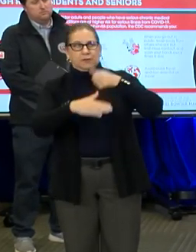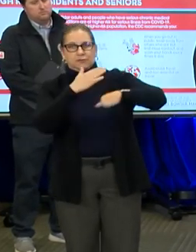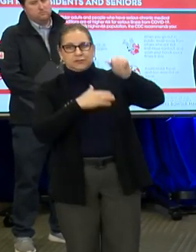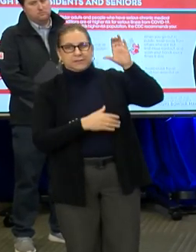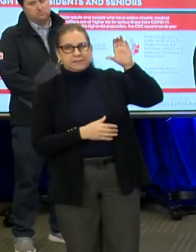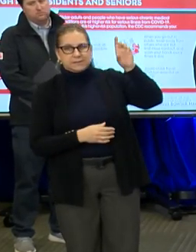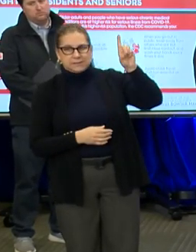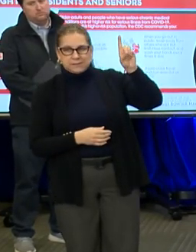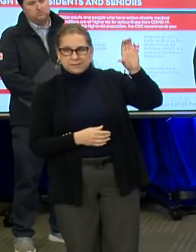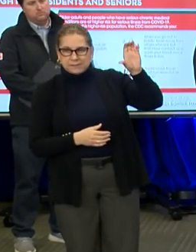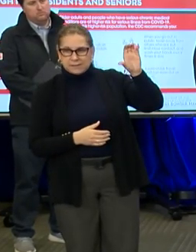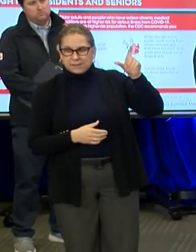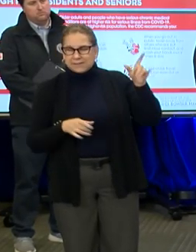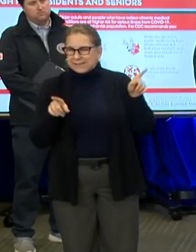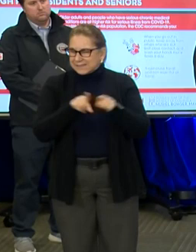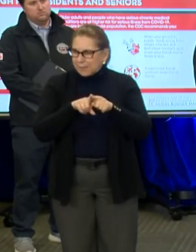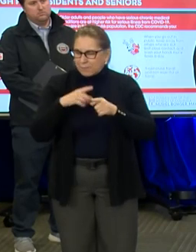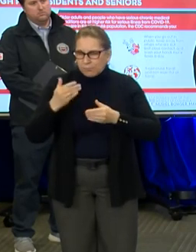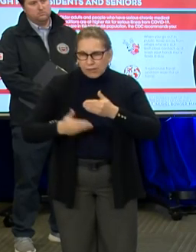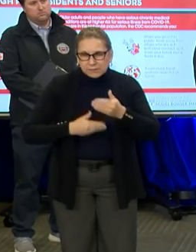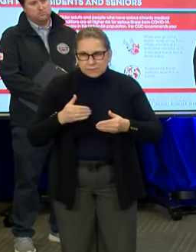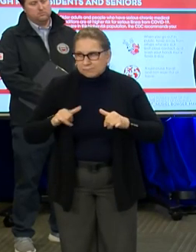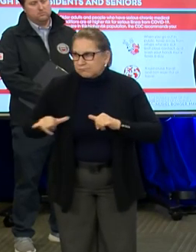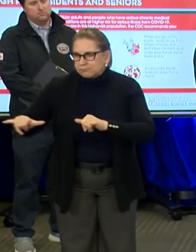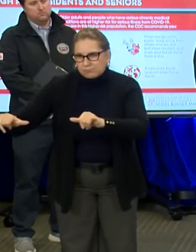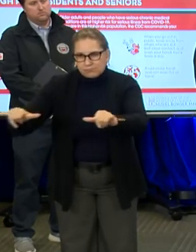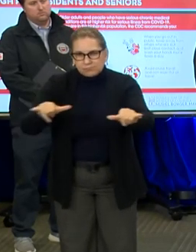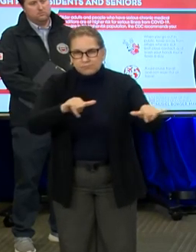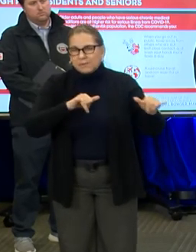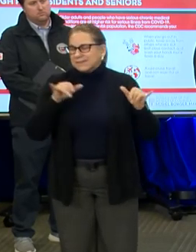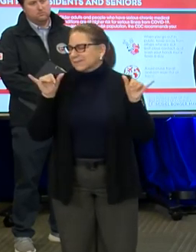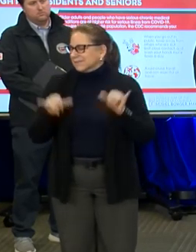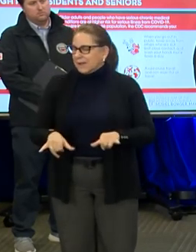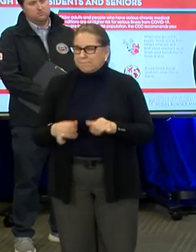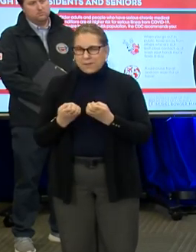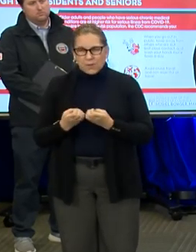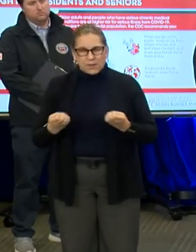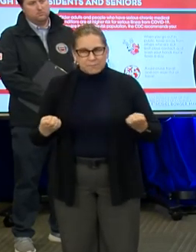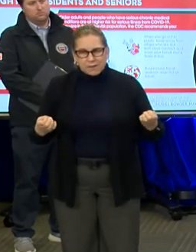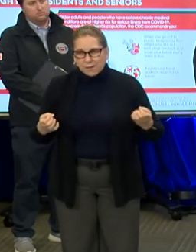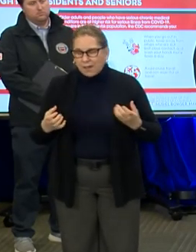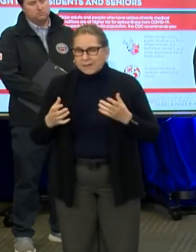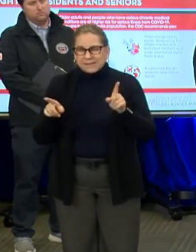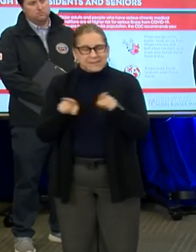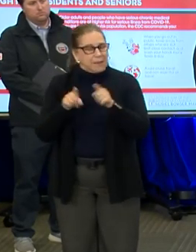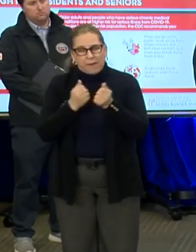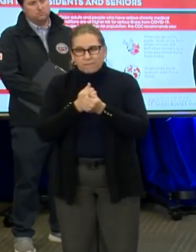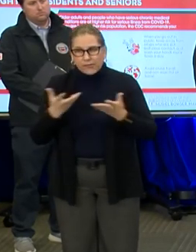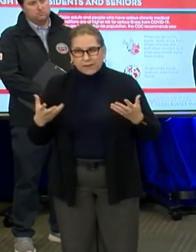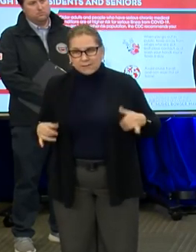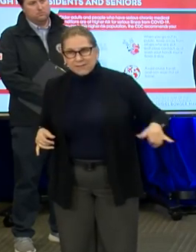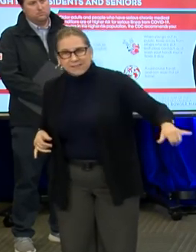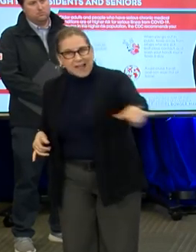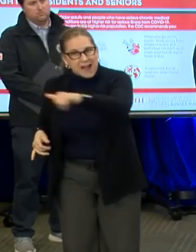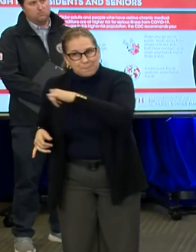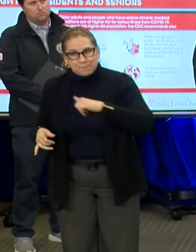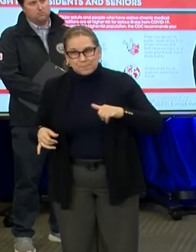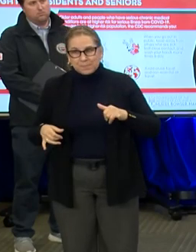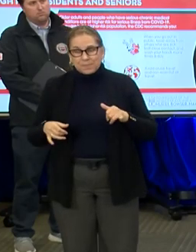same ingredients for the test. The process was not approved for robotic equipment or